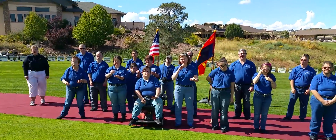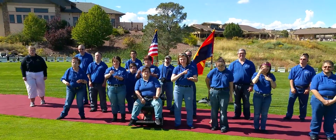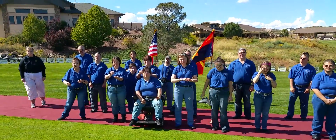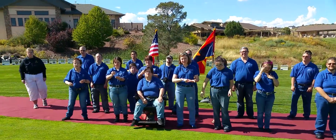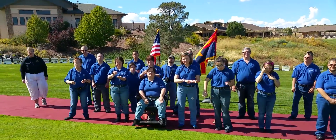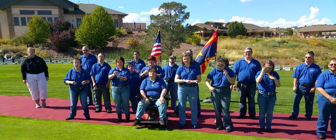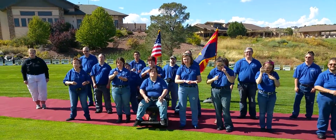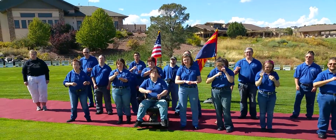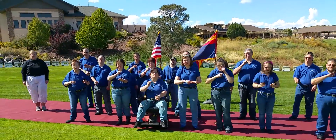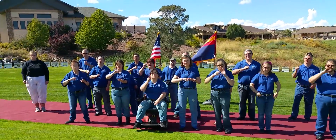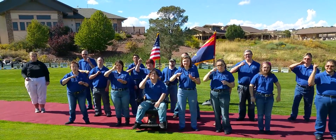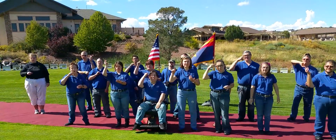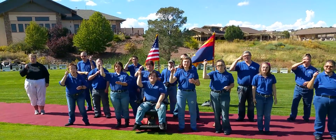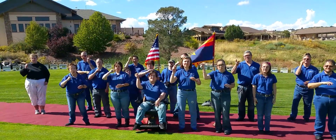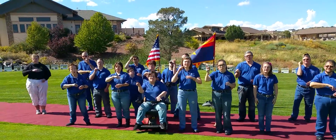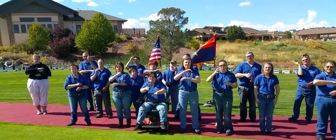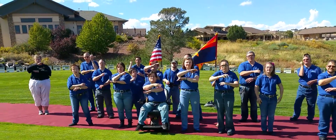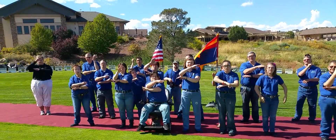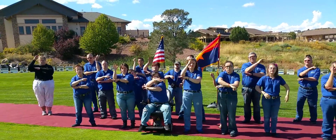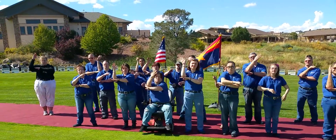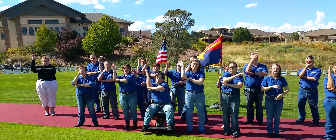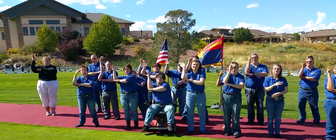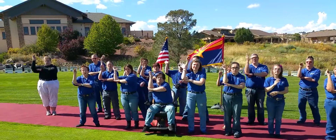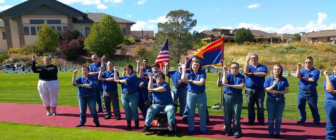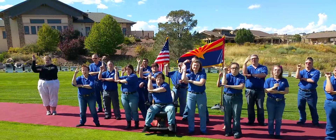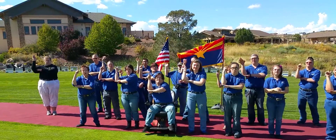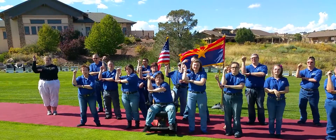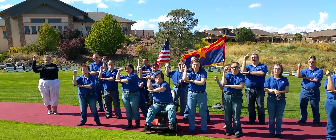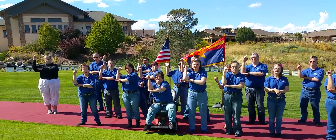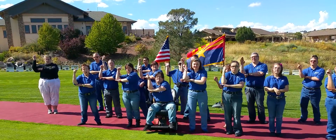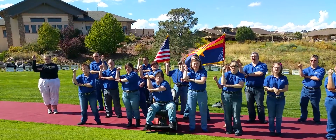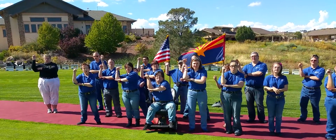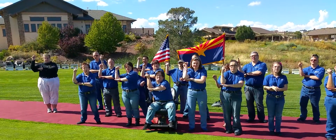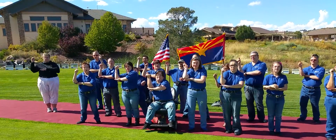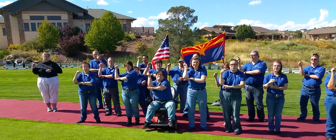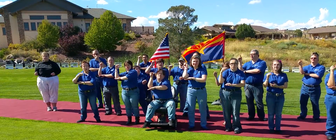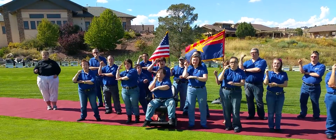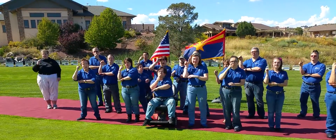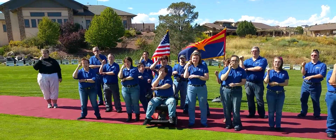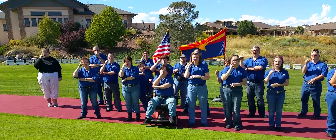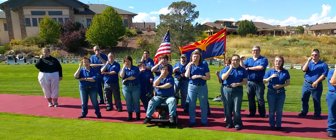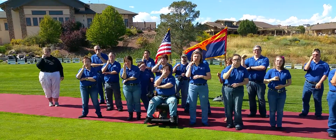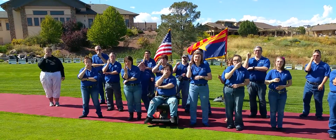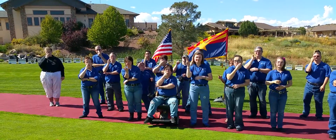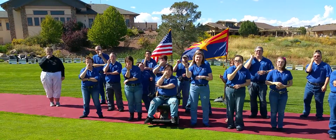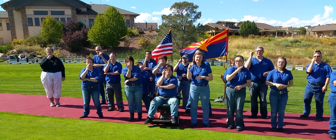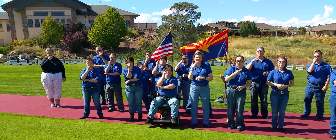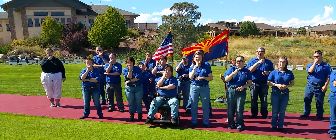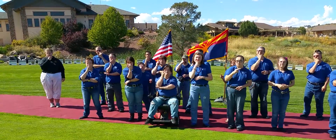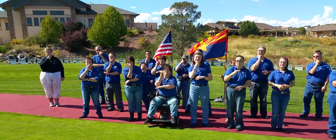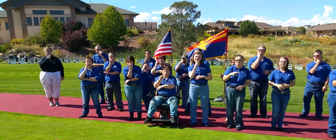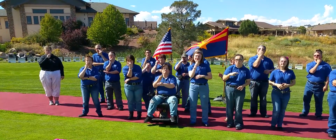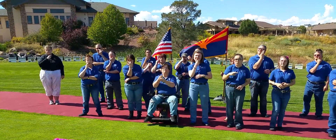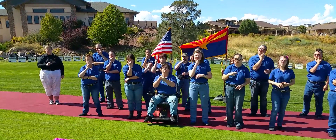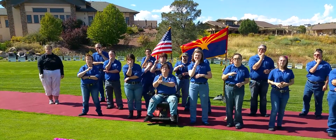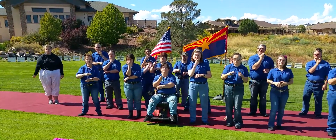I see trees of green, red roses too,